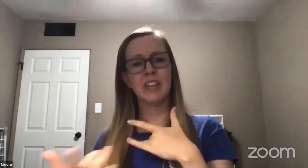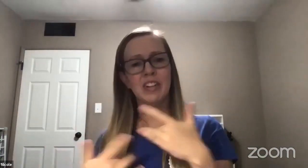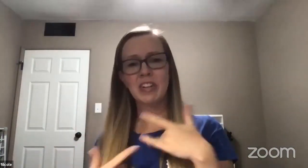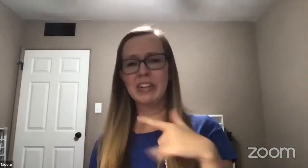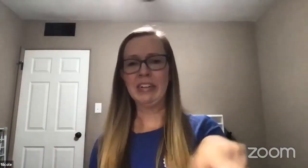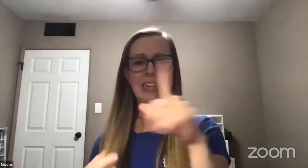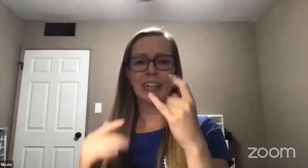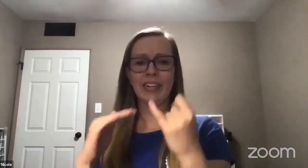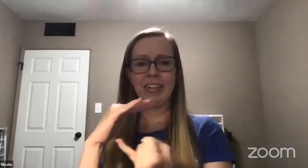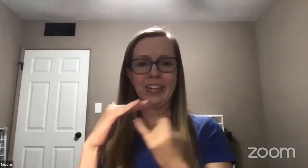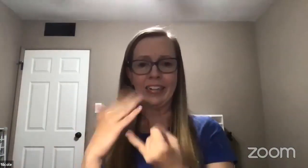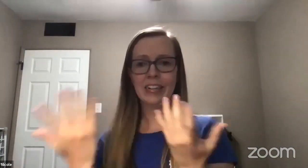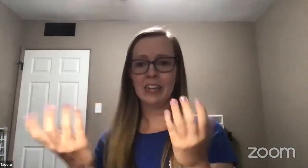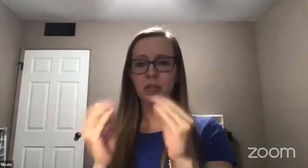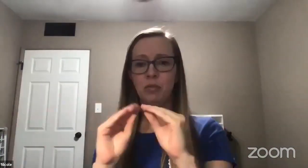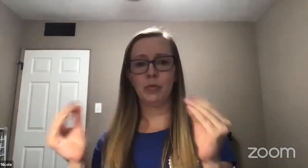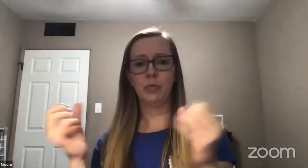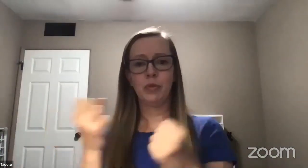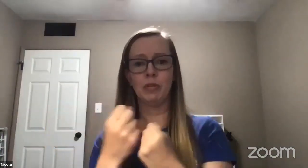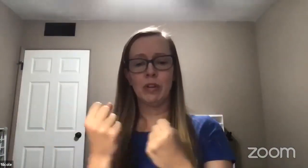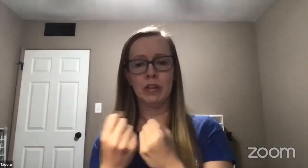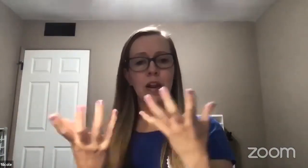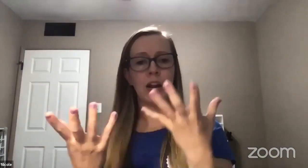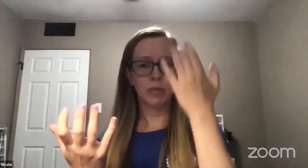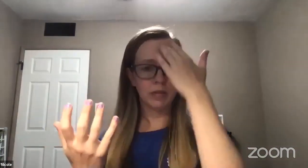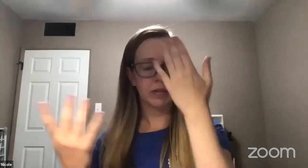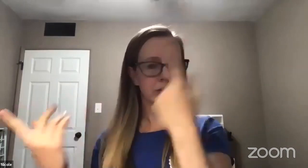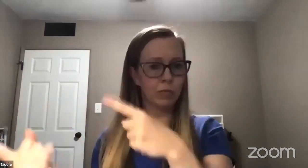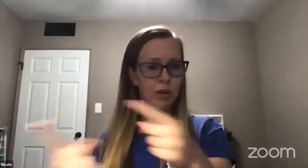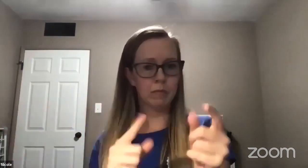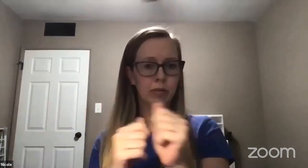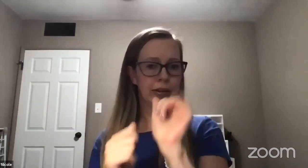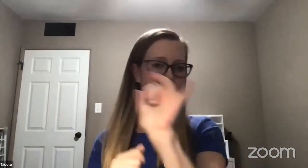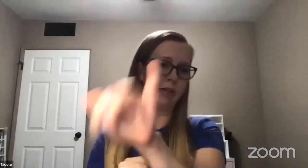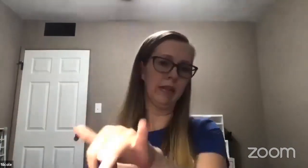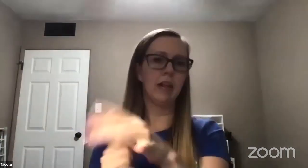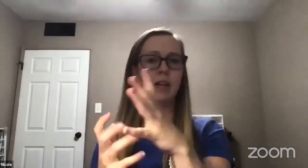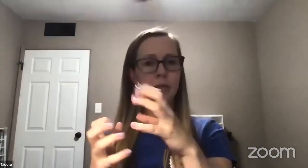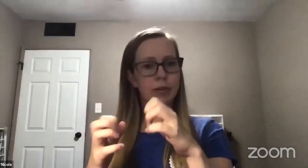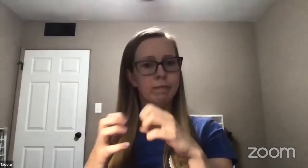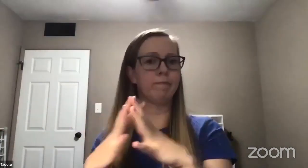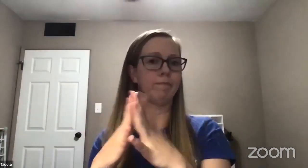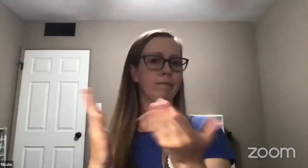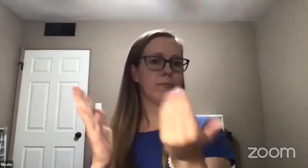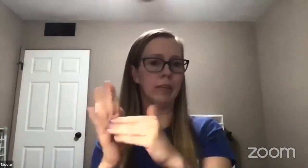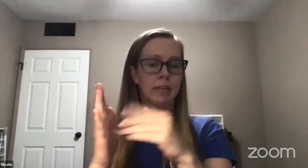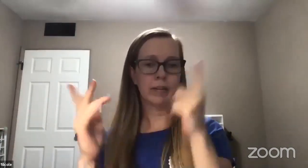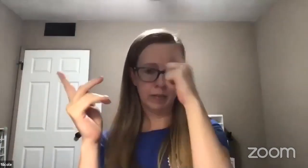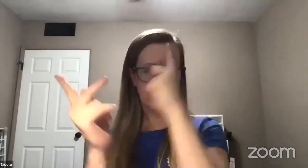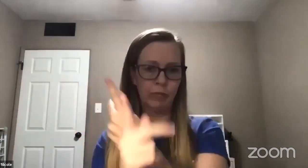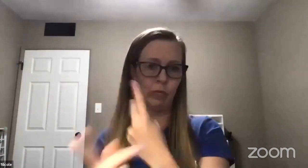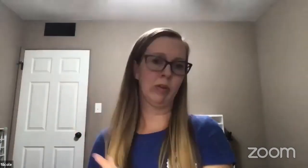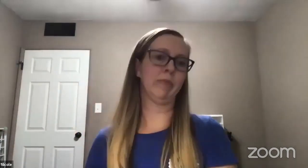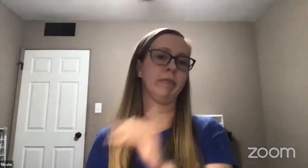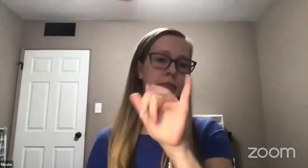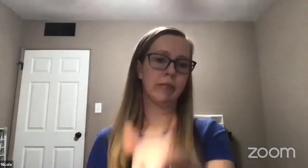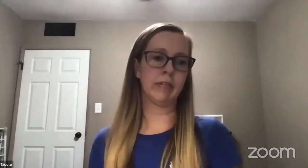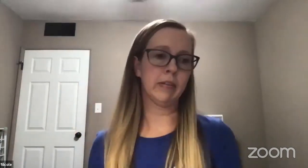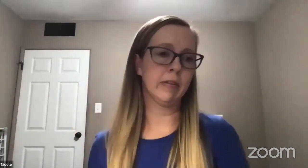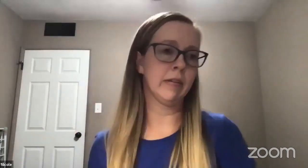hit. But my concern is the isolation that many are experiencing with all of this. I would like to figure out a